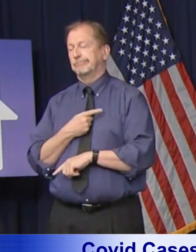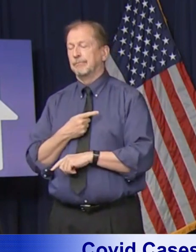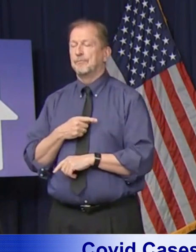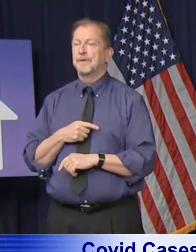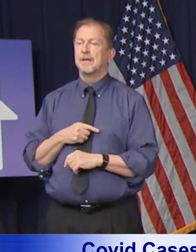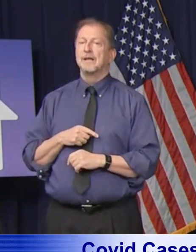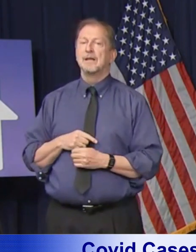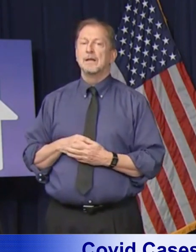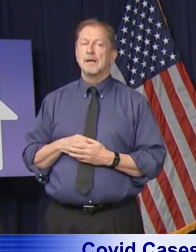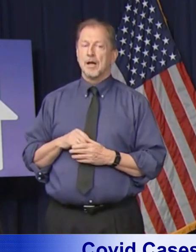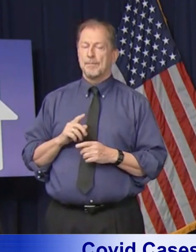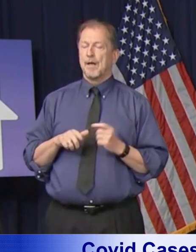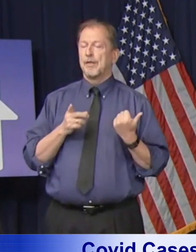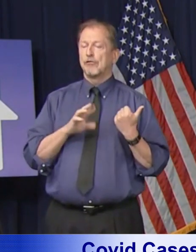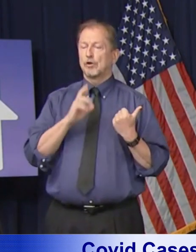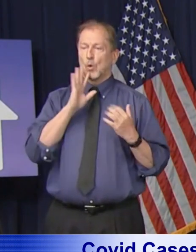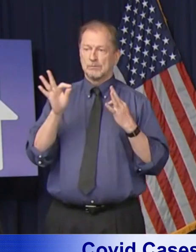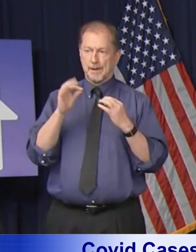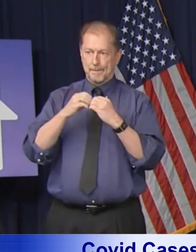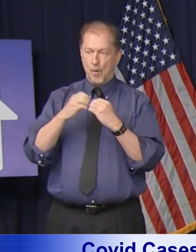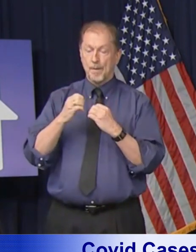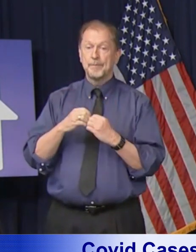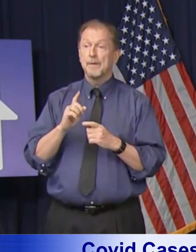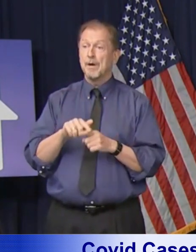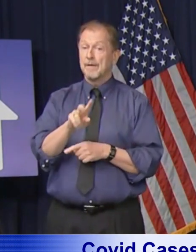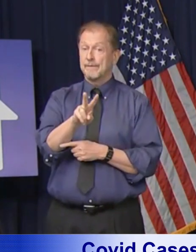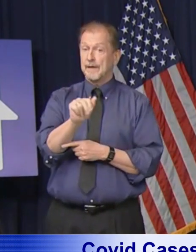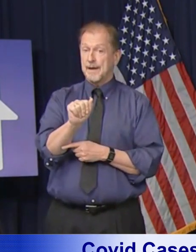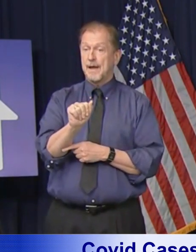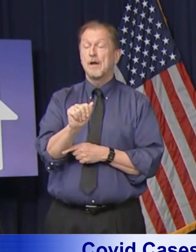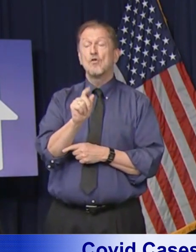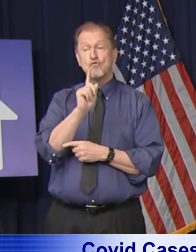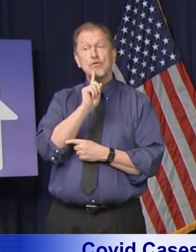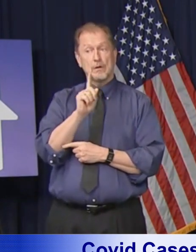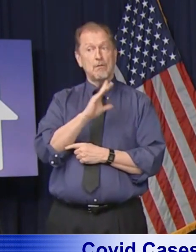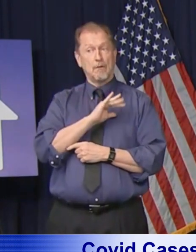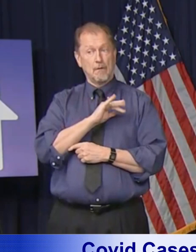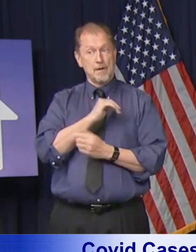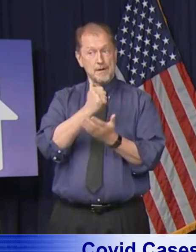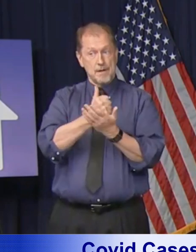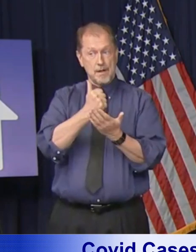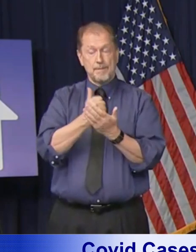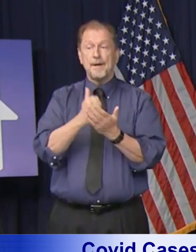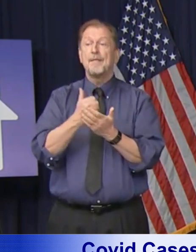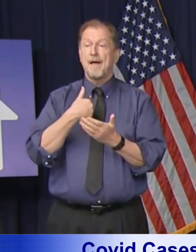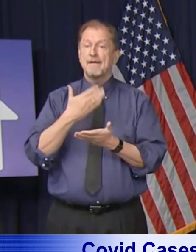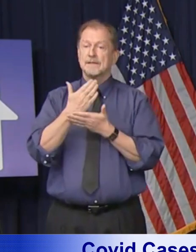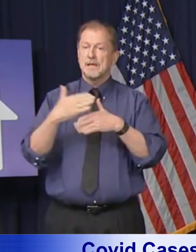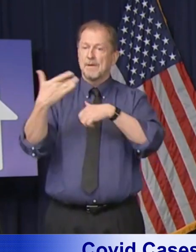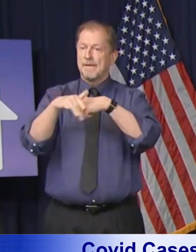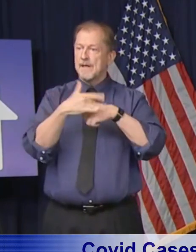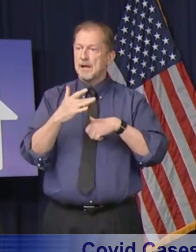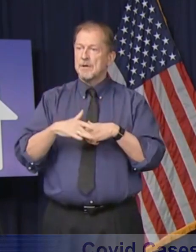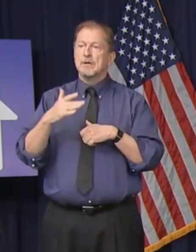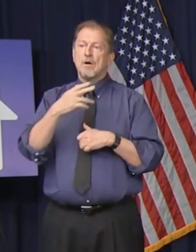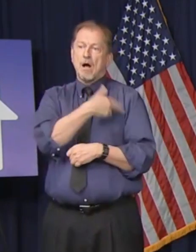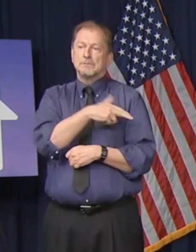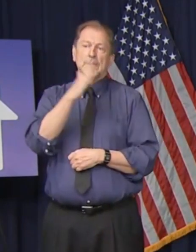the main answer will come from the doctor. But I mean, they have been very helpful in offering hospital beds from the